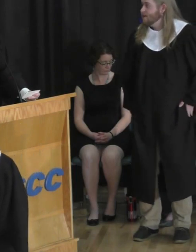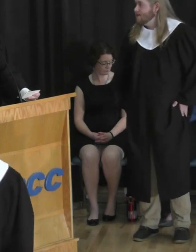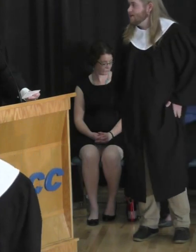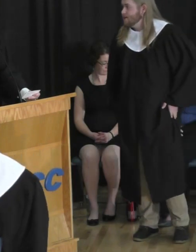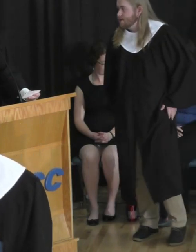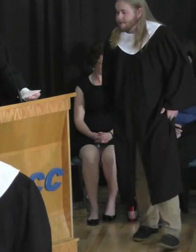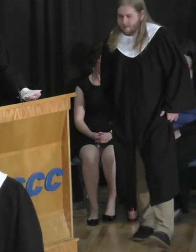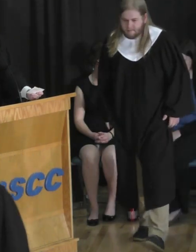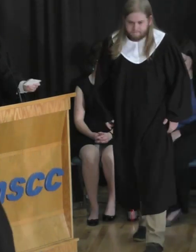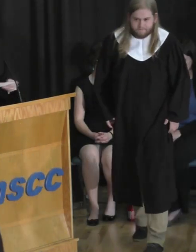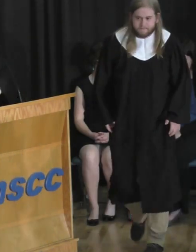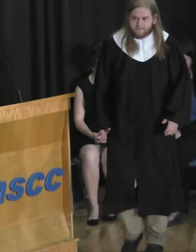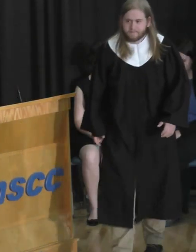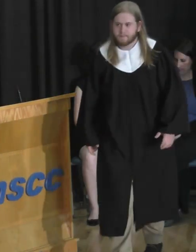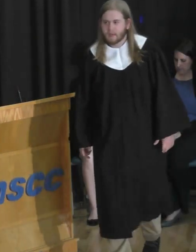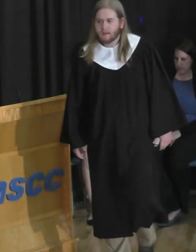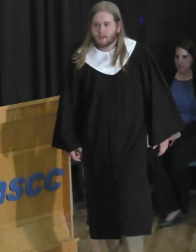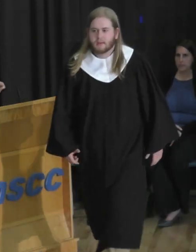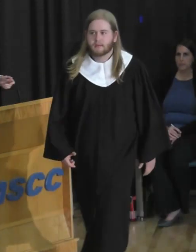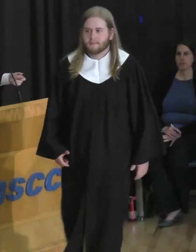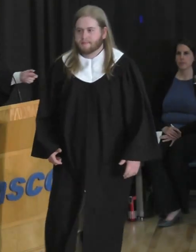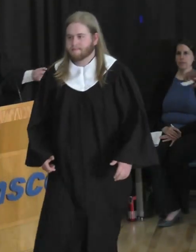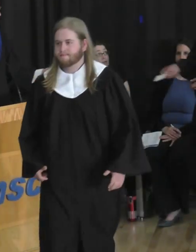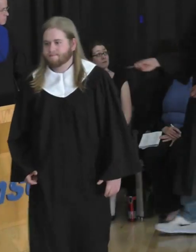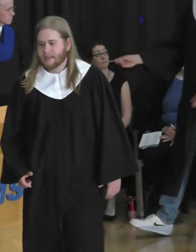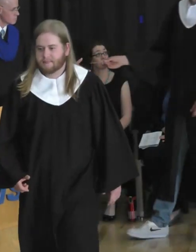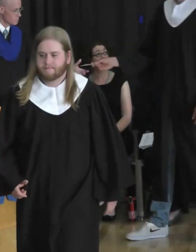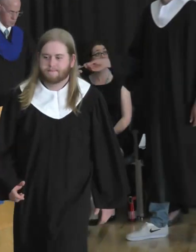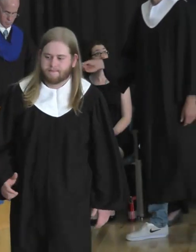Jason Sterrett.